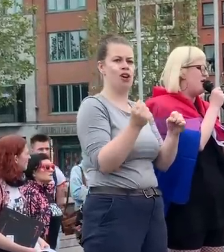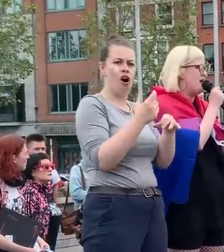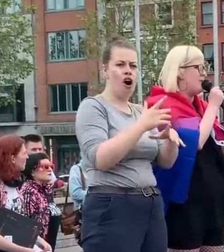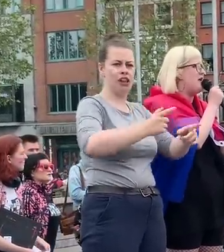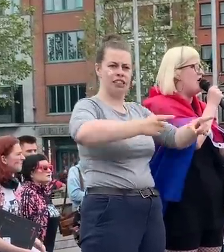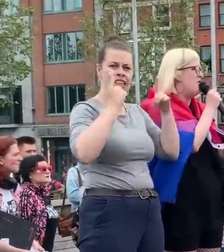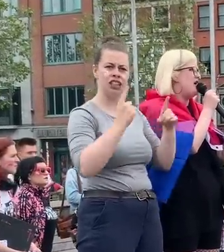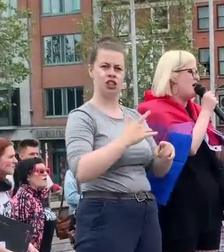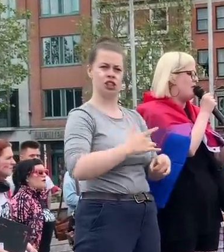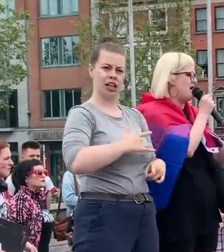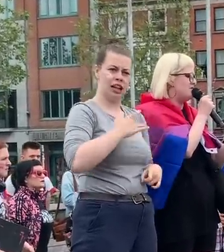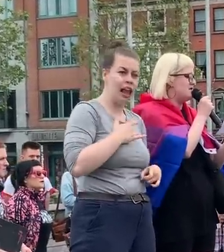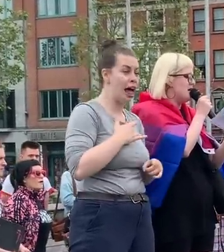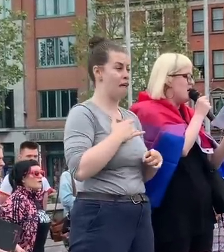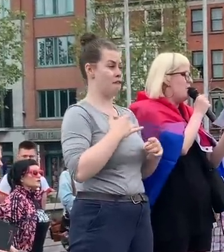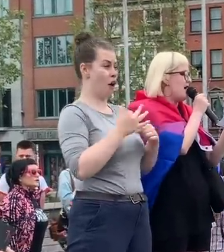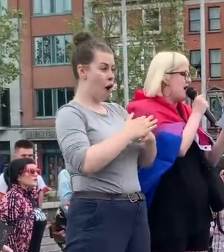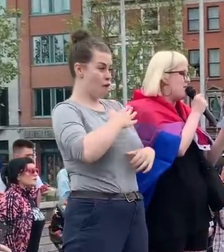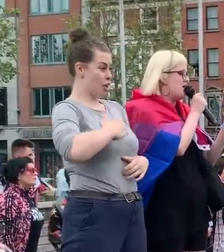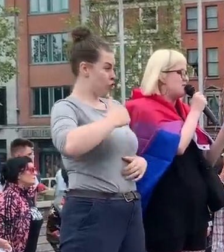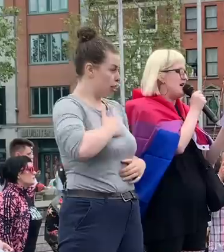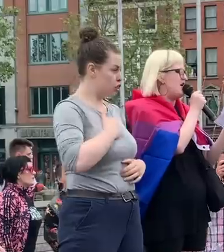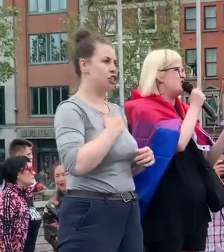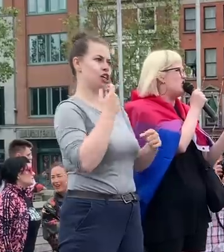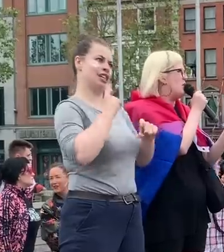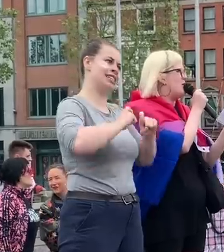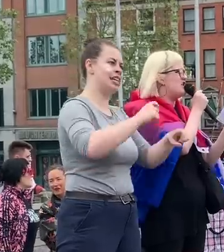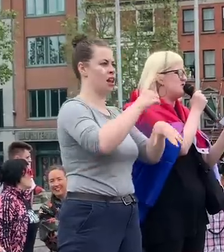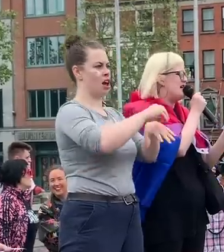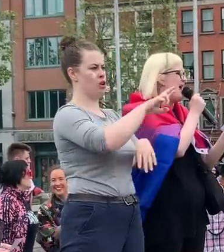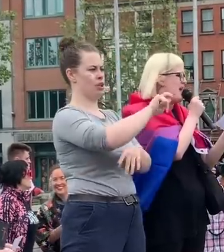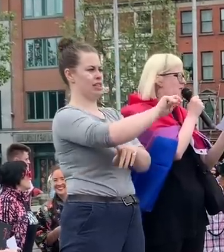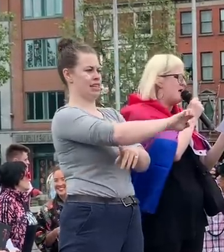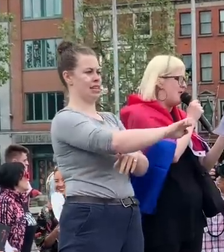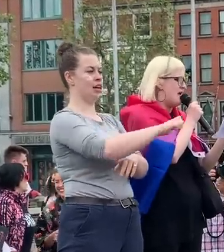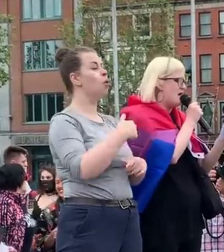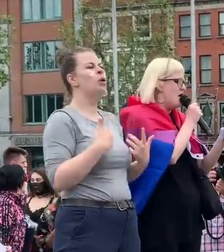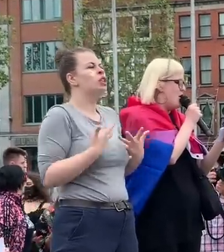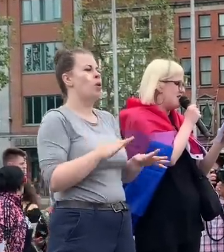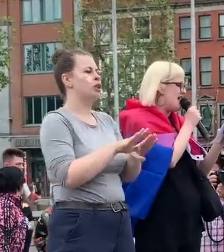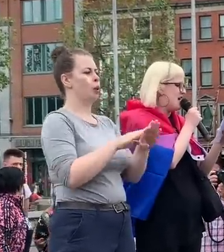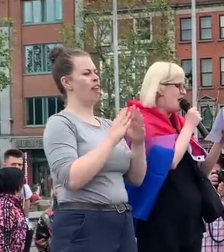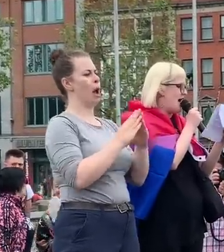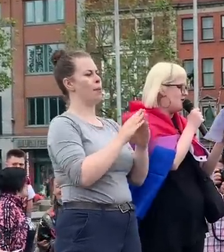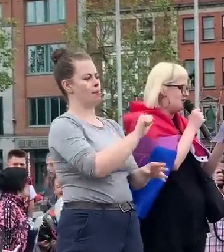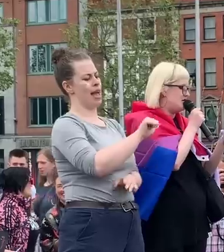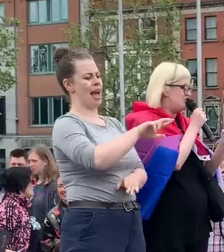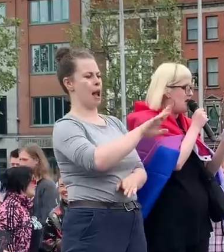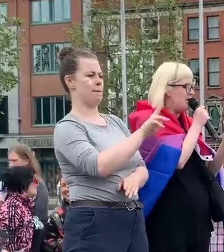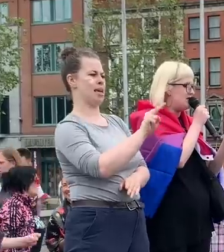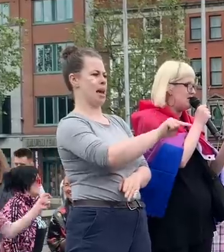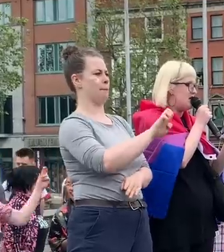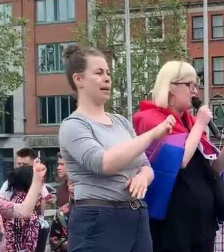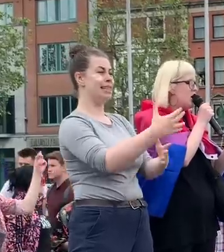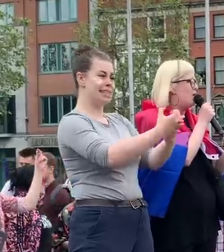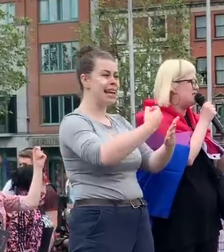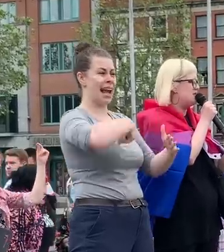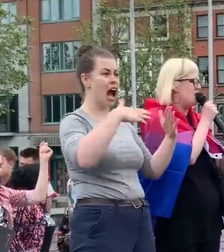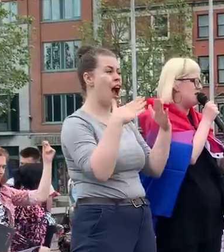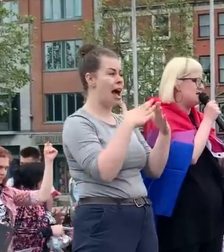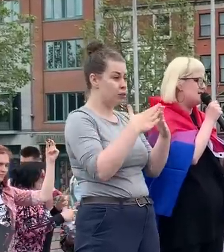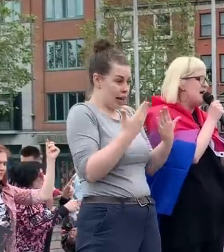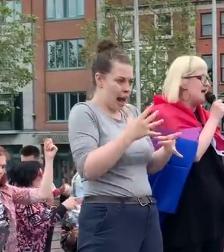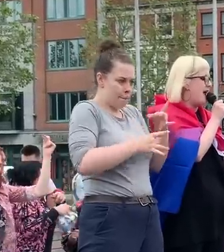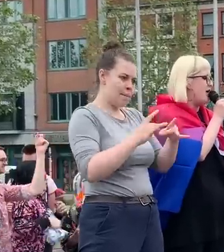and life-threatening opinion on the airwaves. We're here because we cannot stomach marching beside Airbnb, who are taking our houses and contributing to the huge